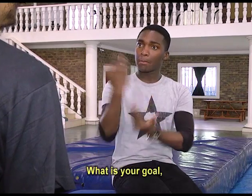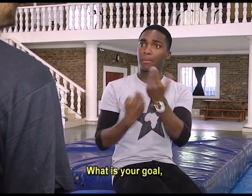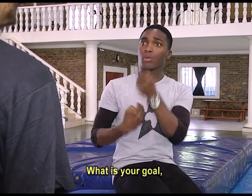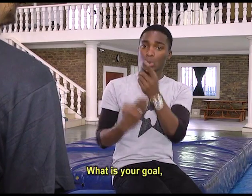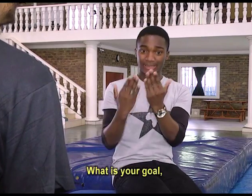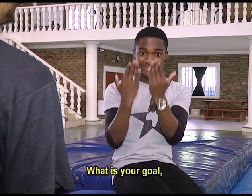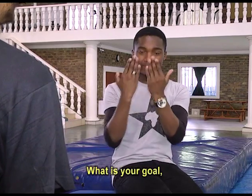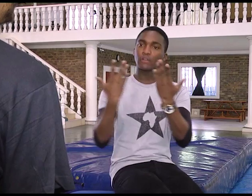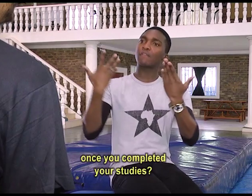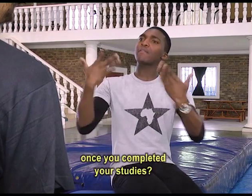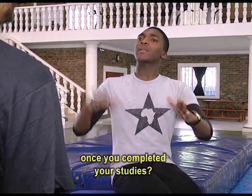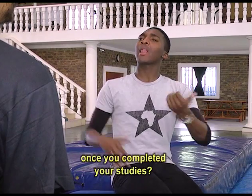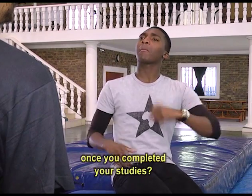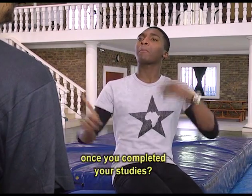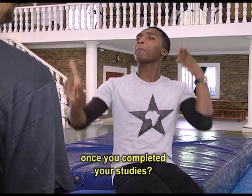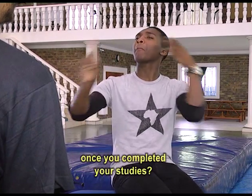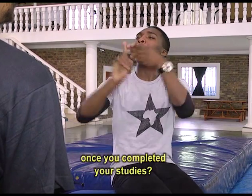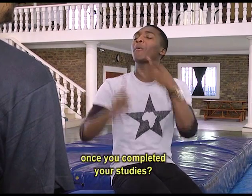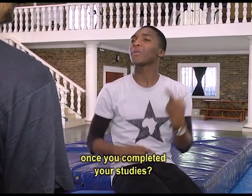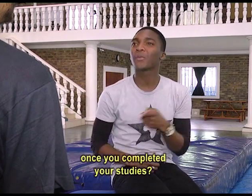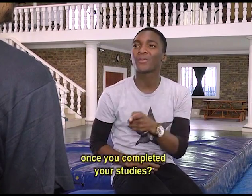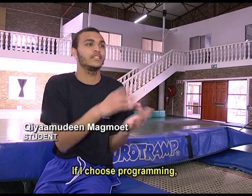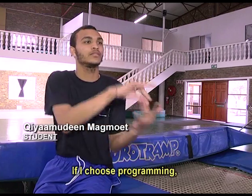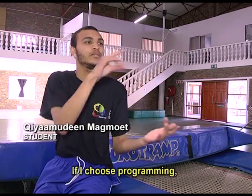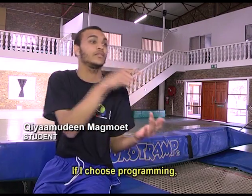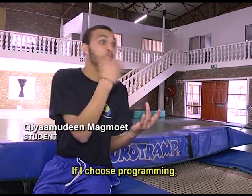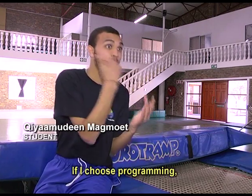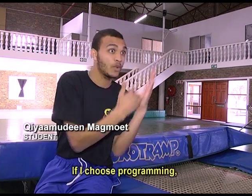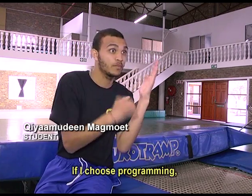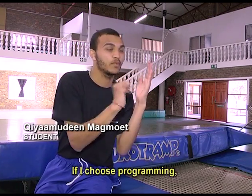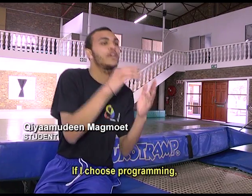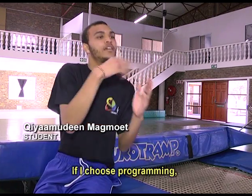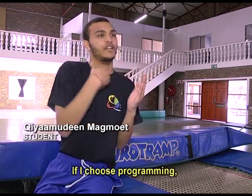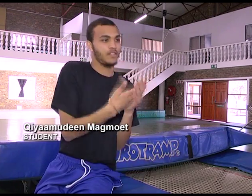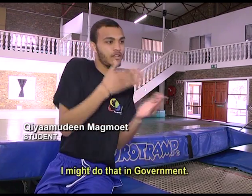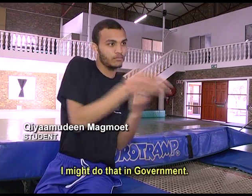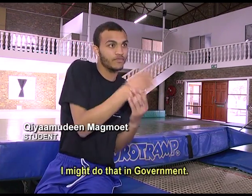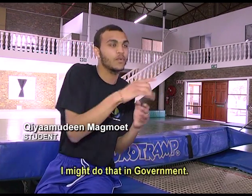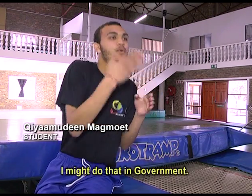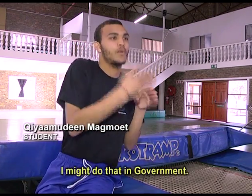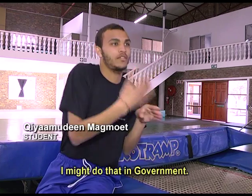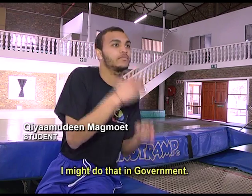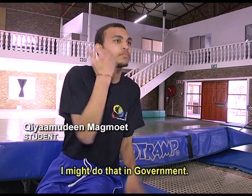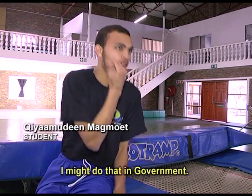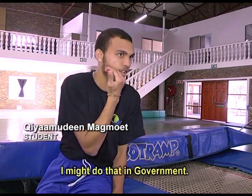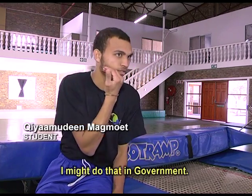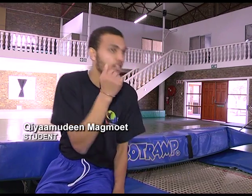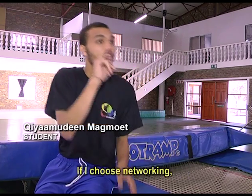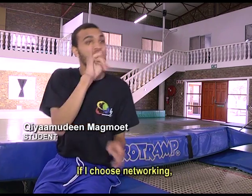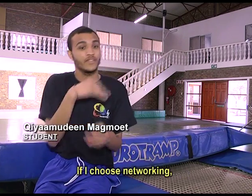What is your goal once you've completed your studies? If I choose programming, I might do that in government. If